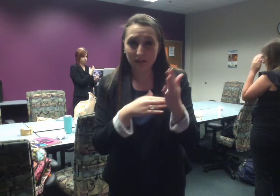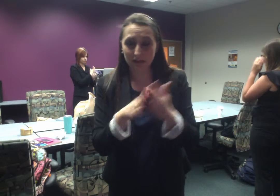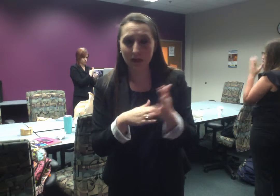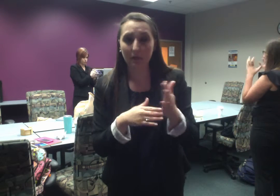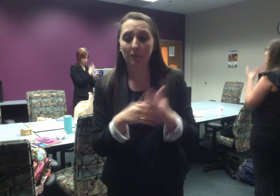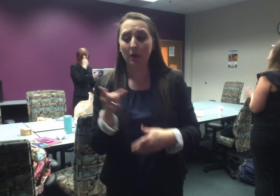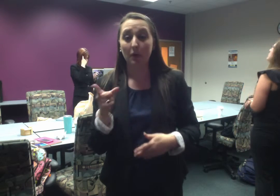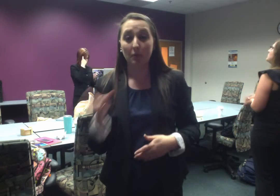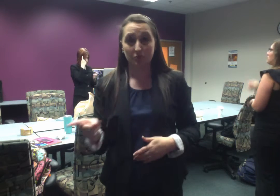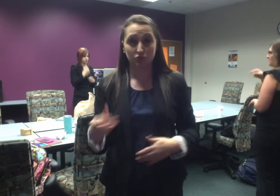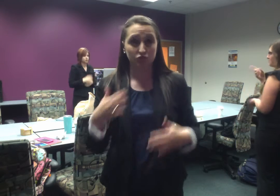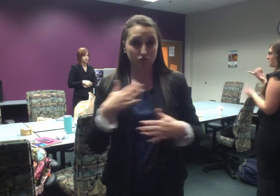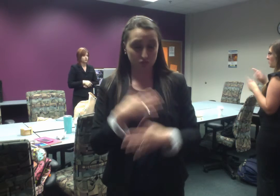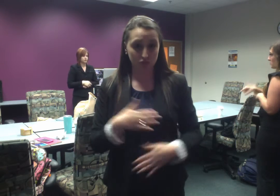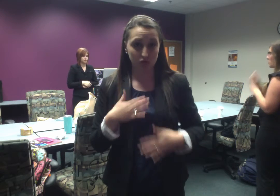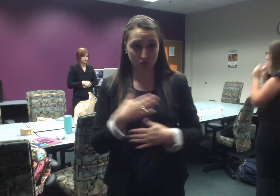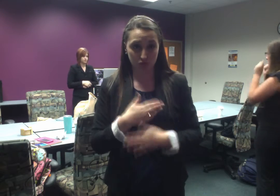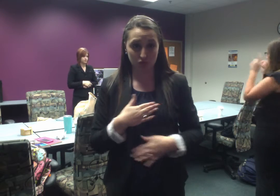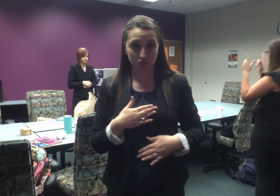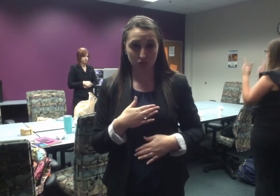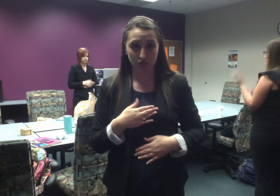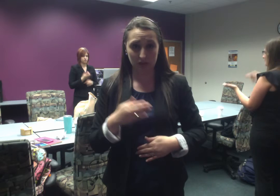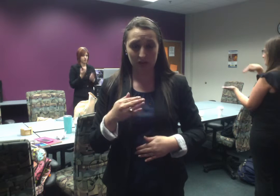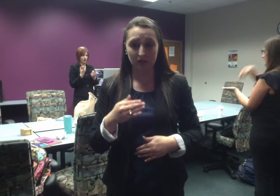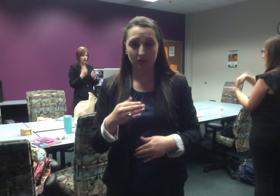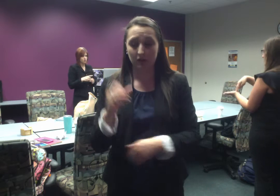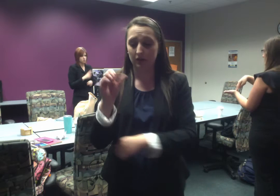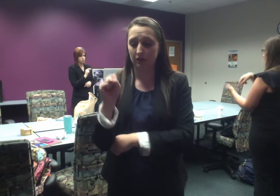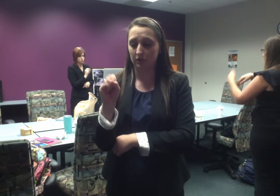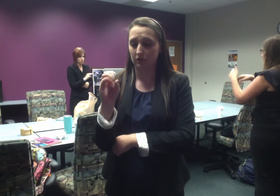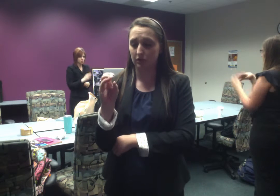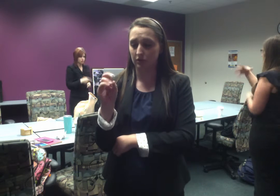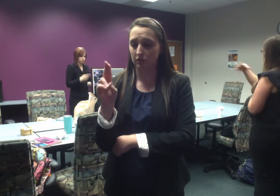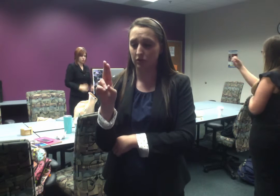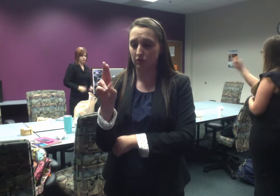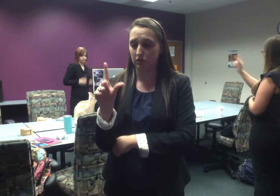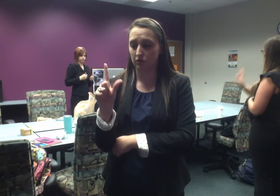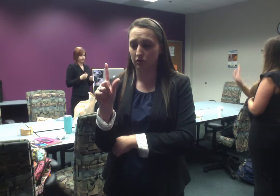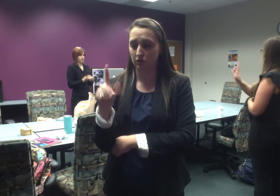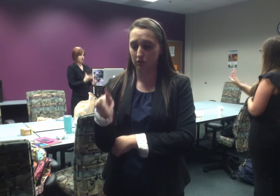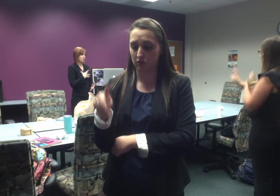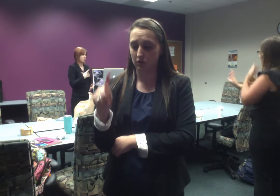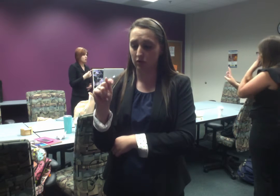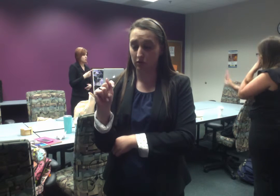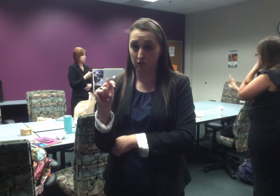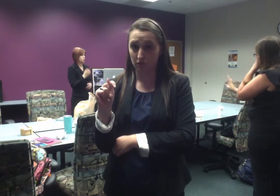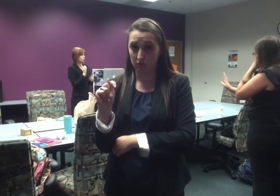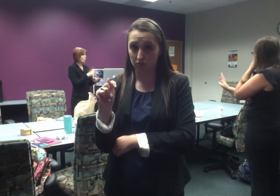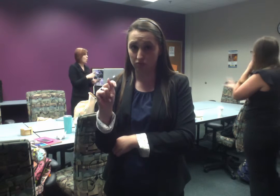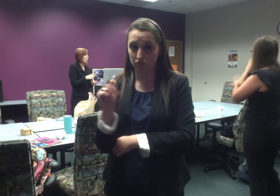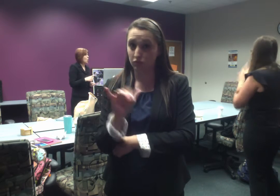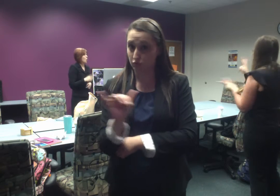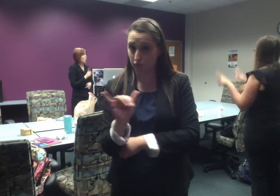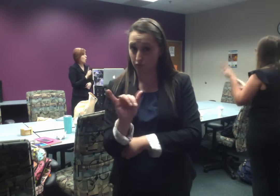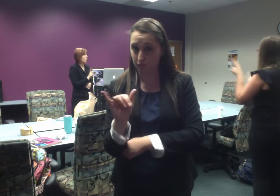pick up things on her walk, maybe rocks or sometimes skulls and bones that were left lying around. And she would pick